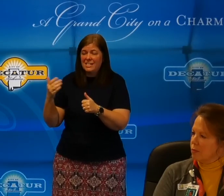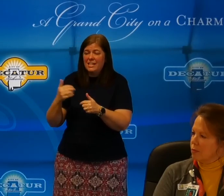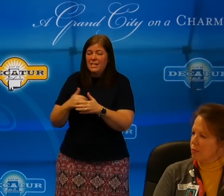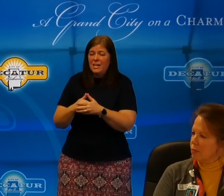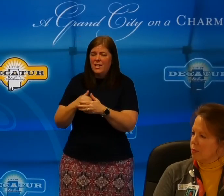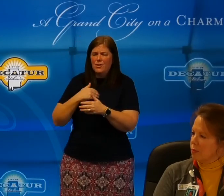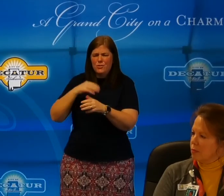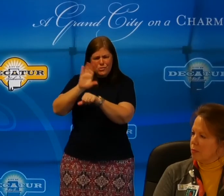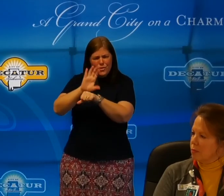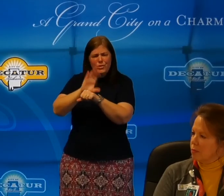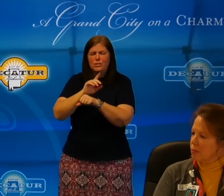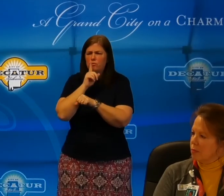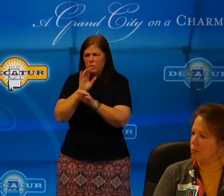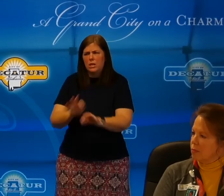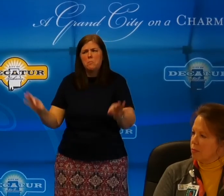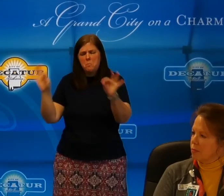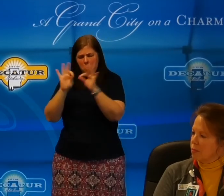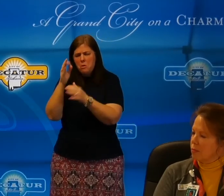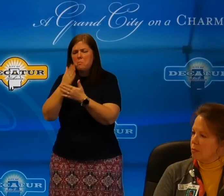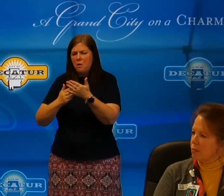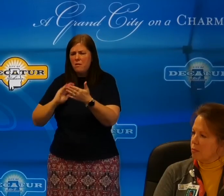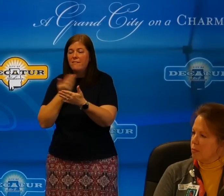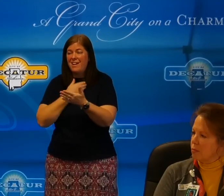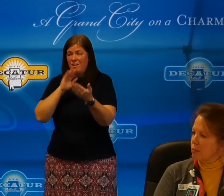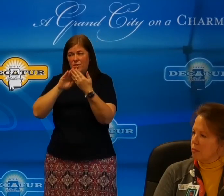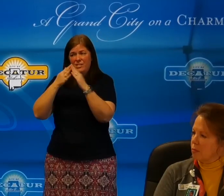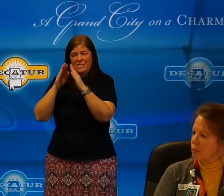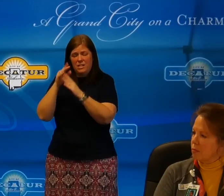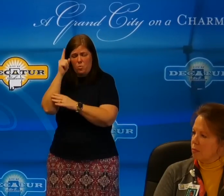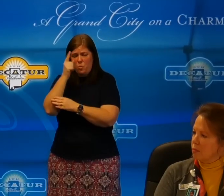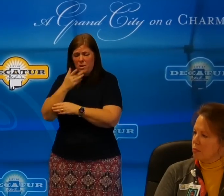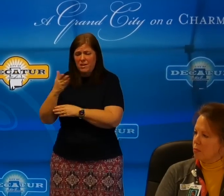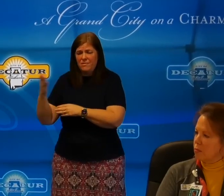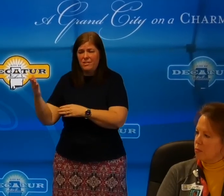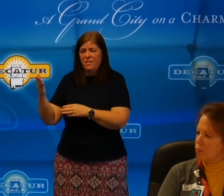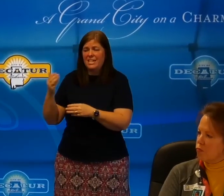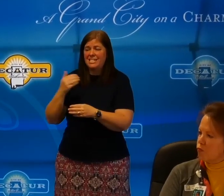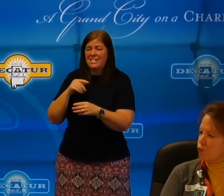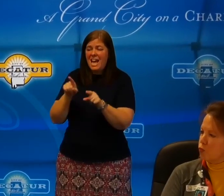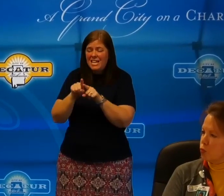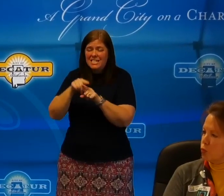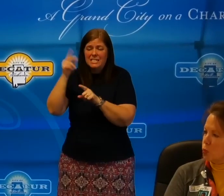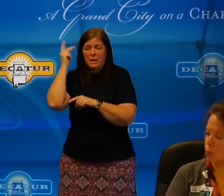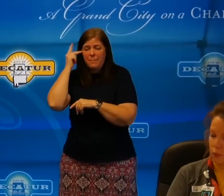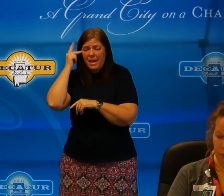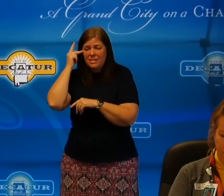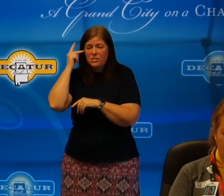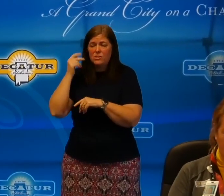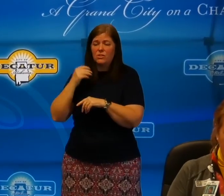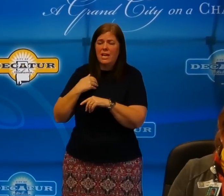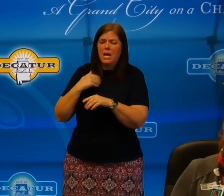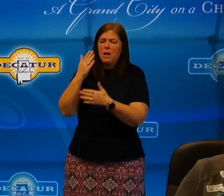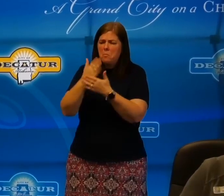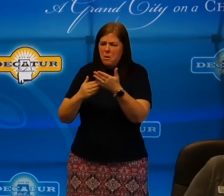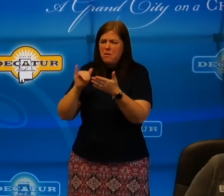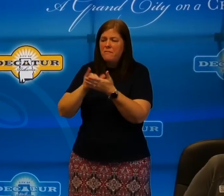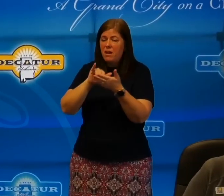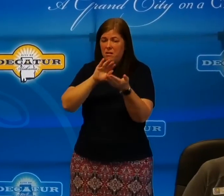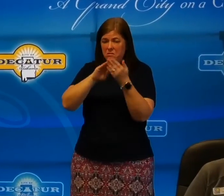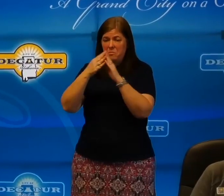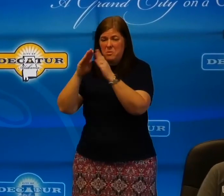vital part of our community. And one of the things that as a pastor and as a part of that community, I believe